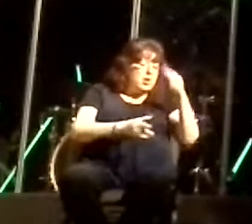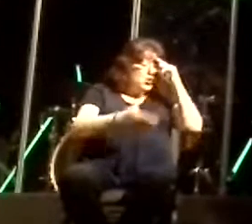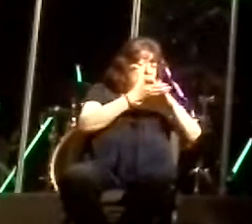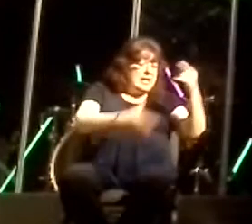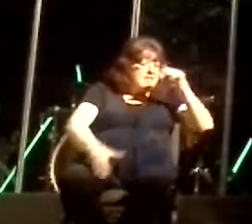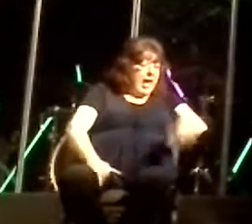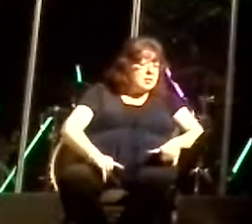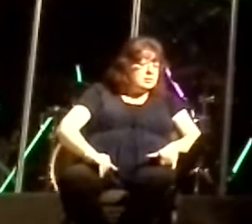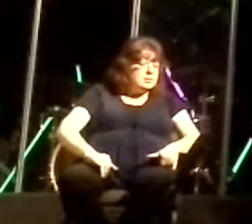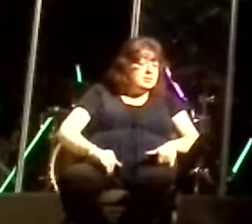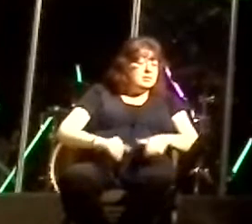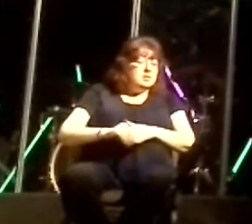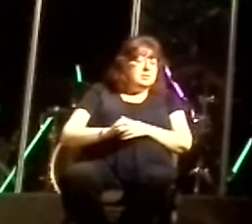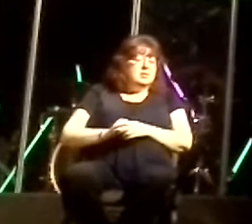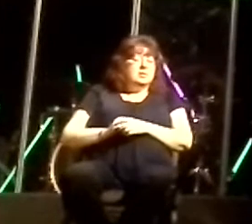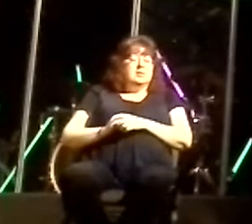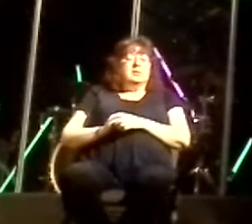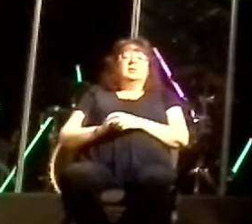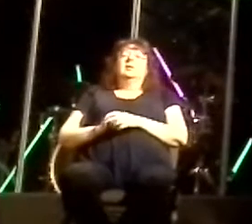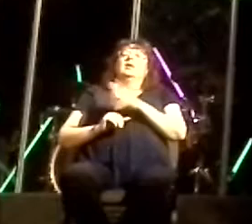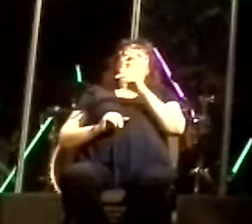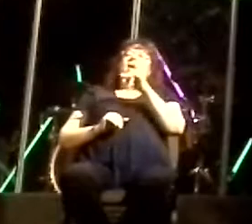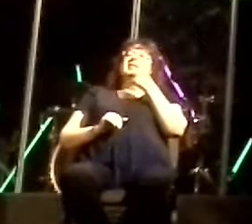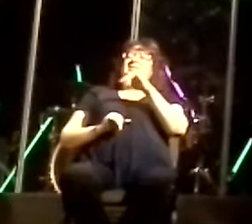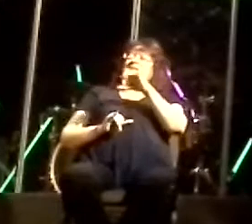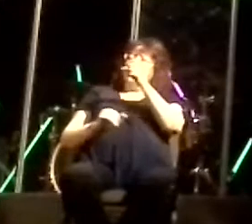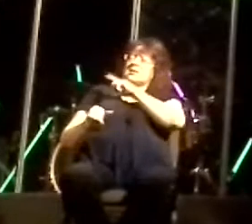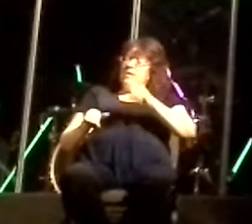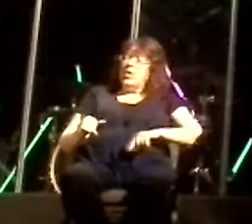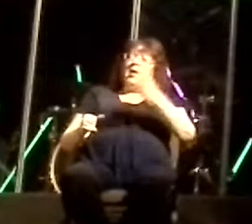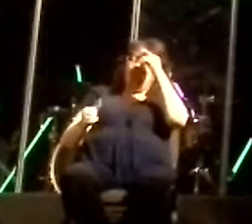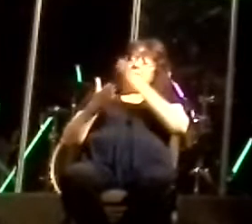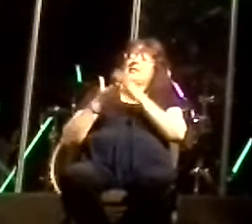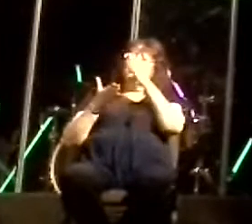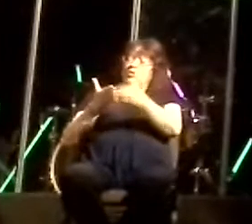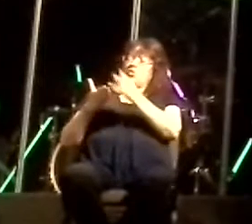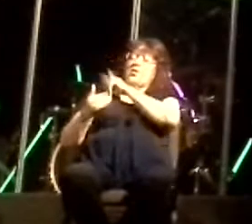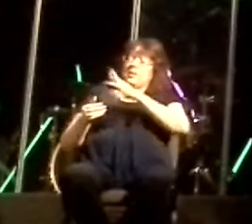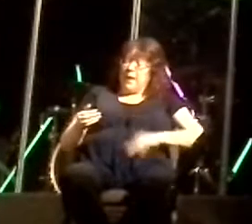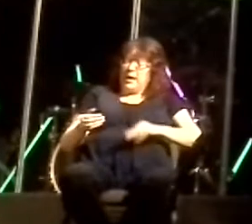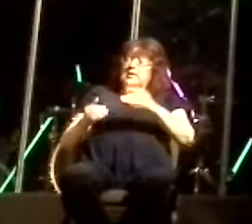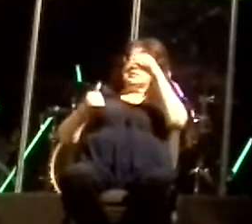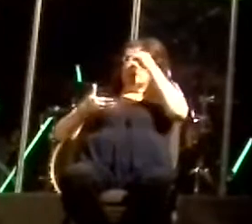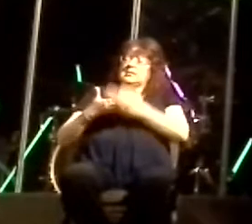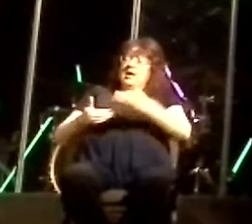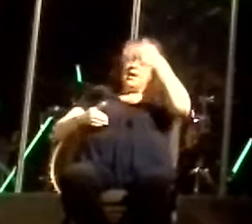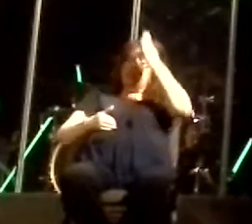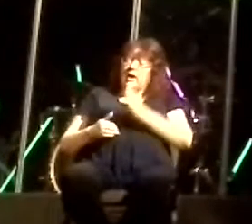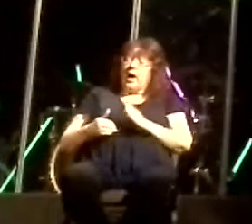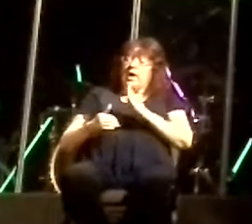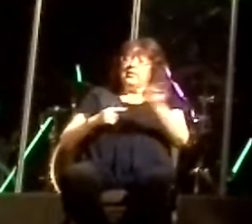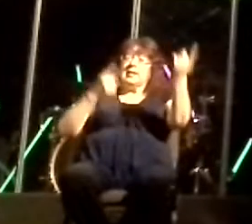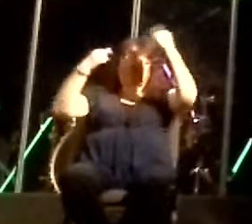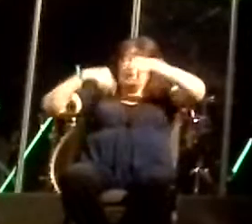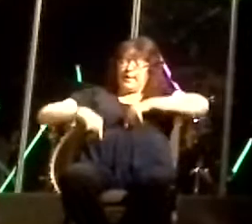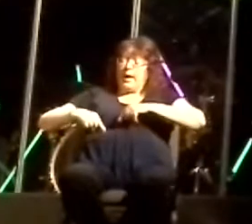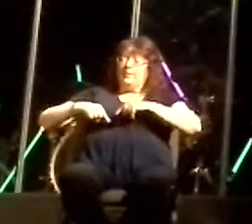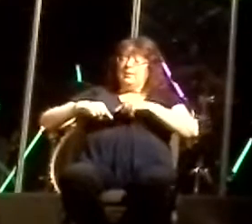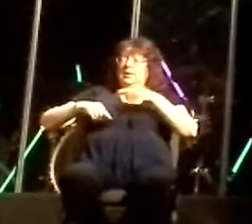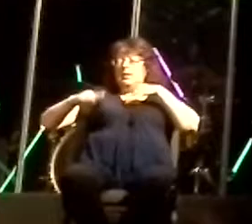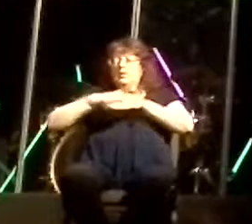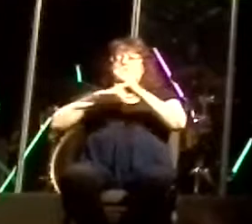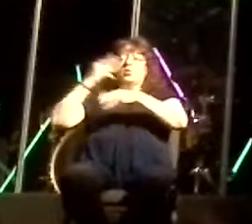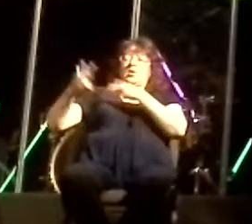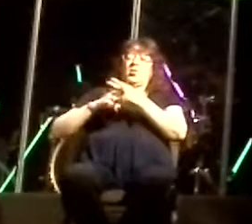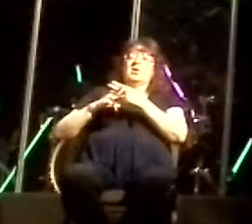you believe this, Martha?" And Martha says, "Yes, Lord, I believe that you are the Messiah, the Son of God, who has come into the